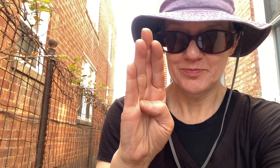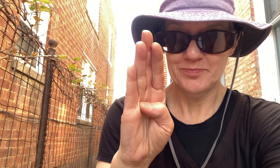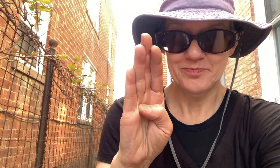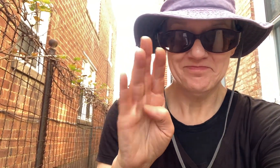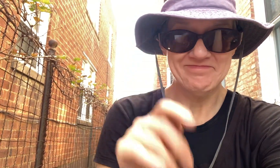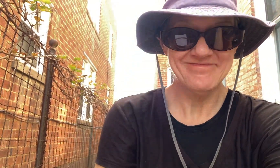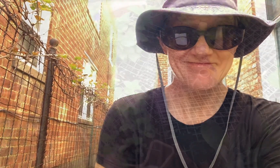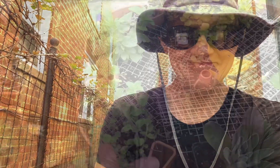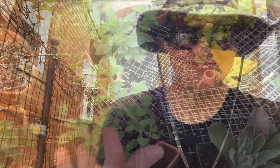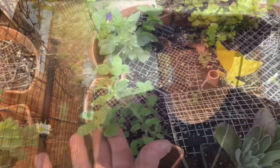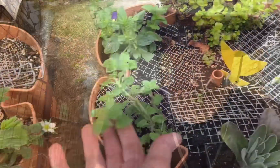different herb in each.